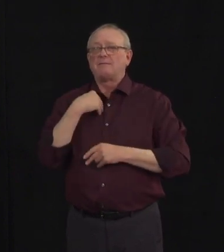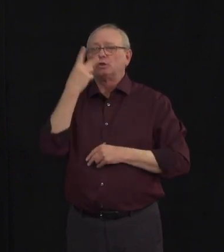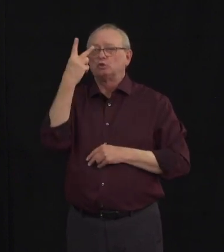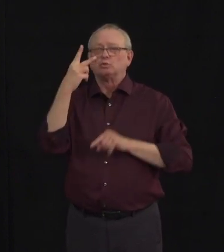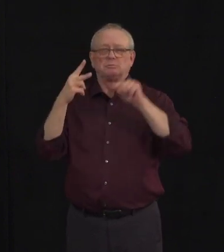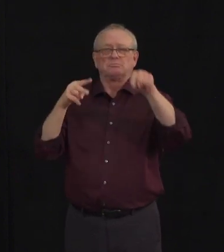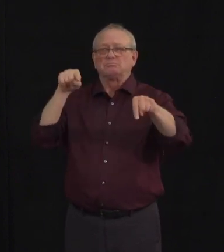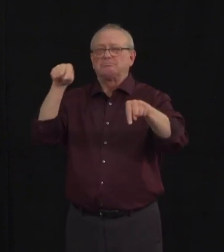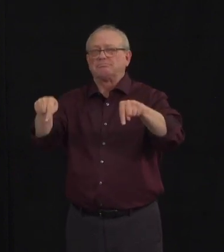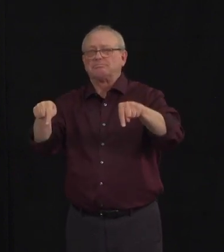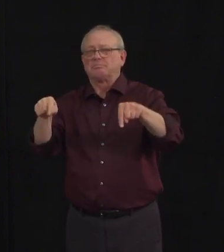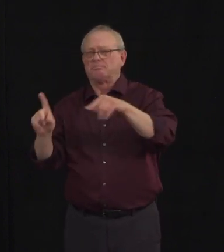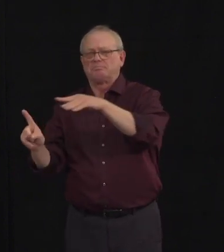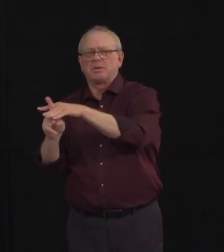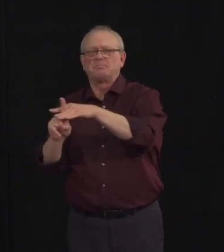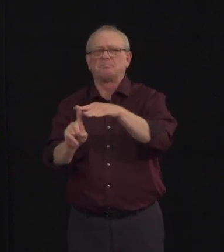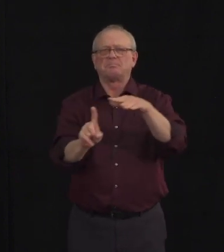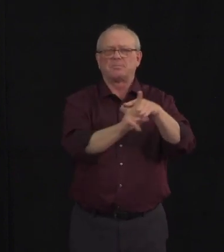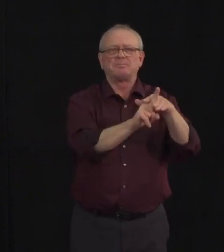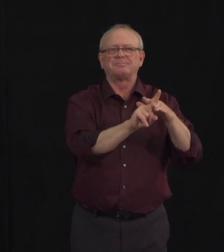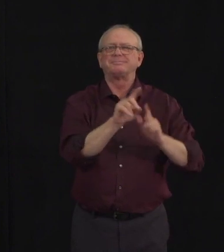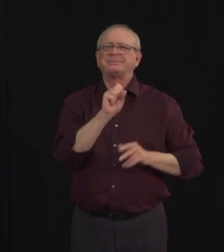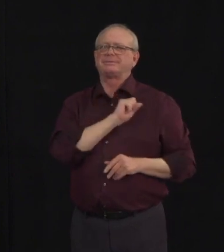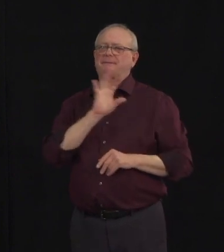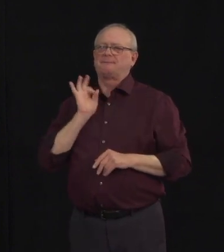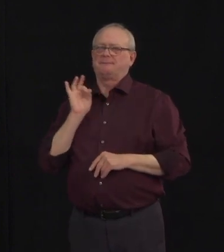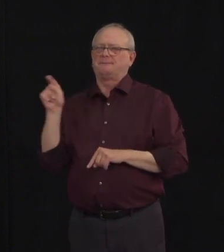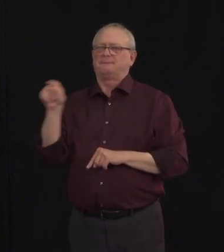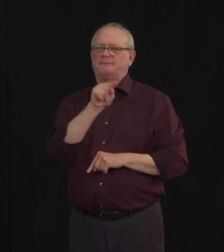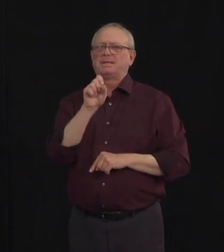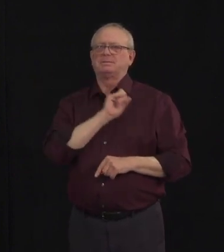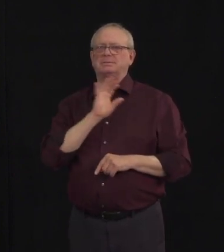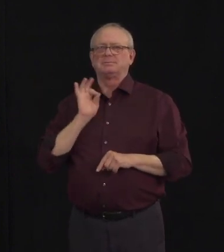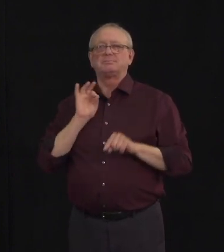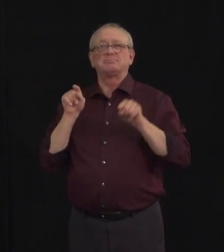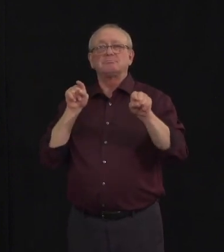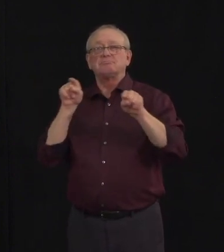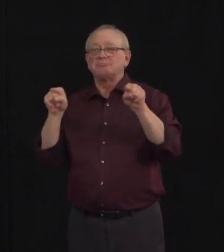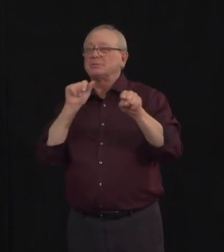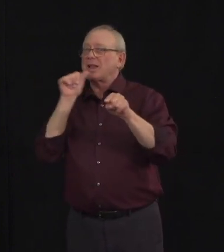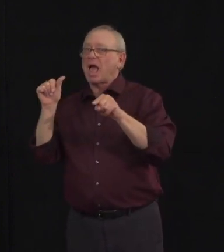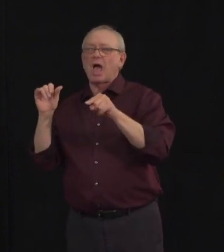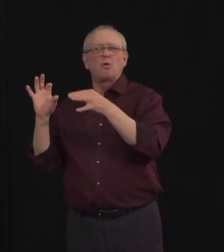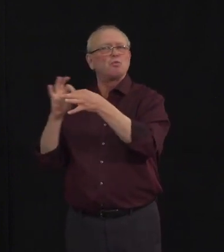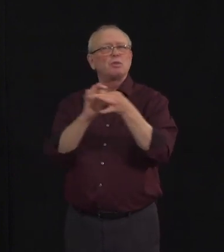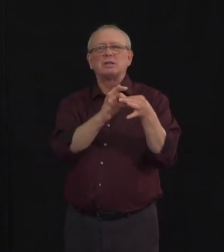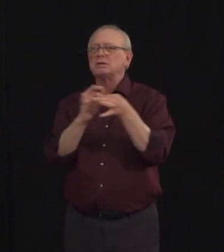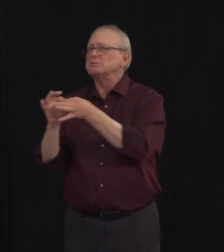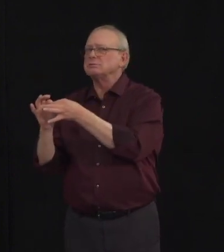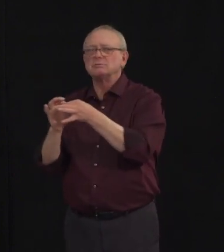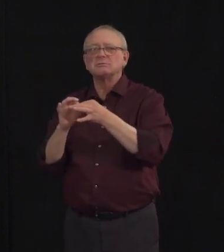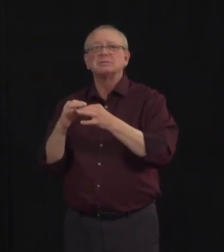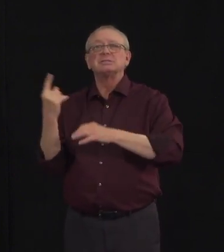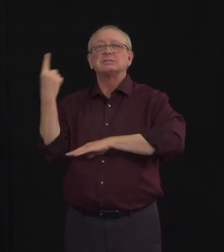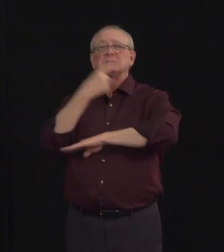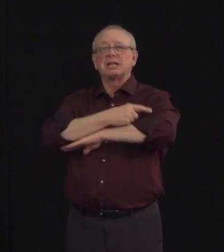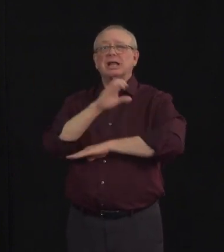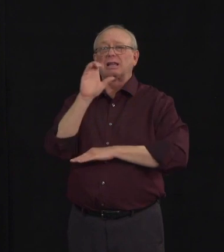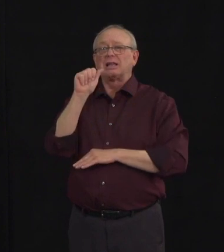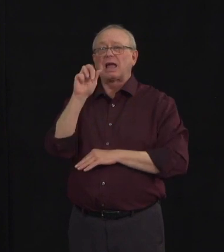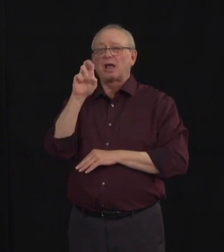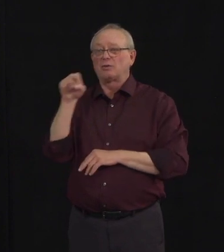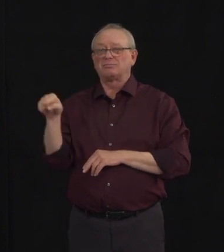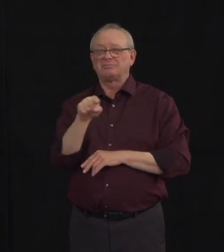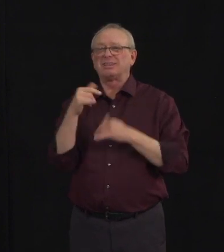isolated, and the daycares are currently closed as a precaution. All those who work in or attend the daycares are being